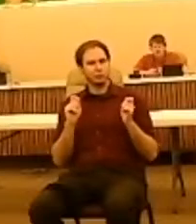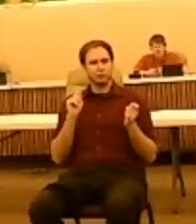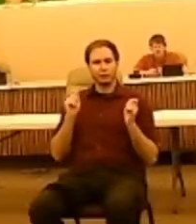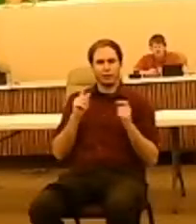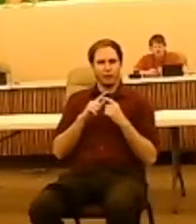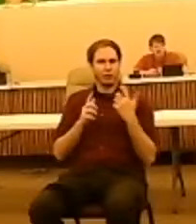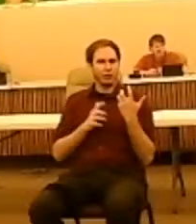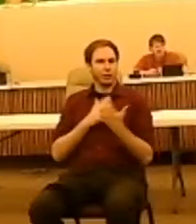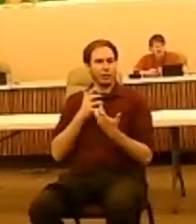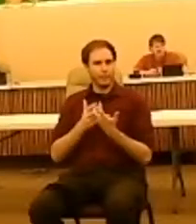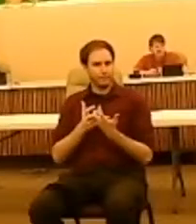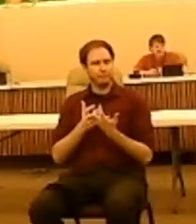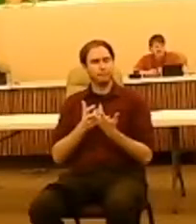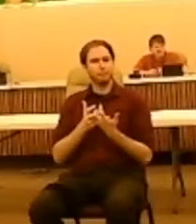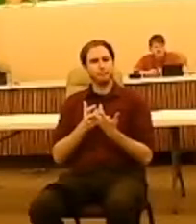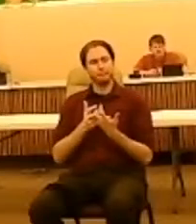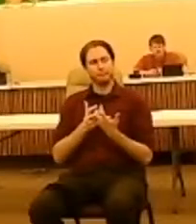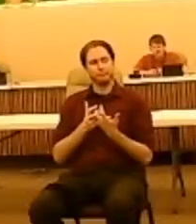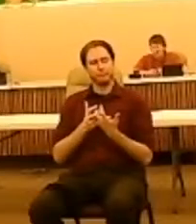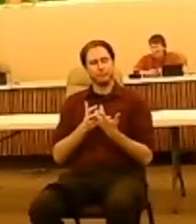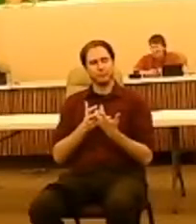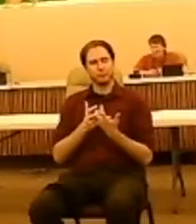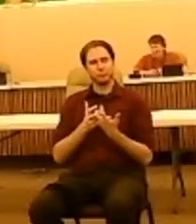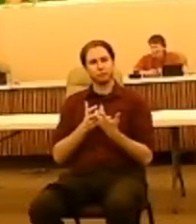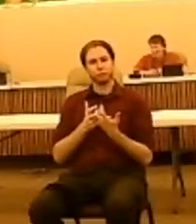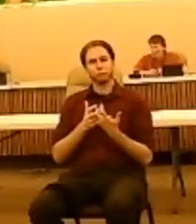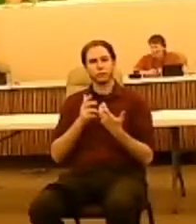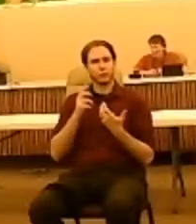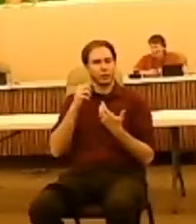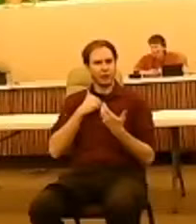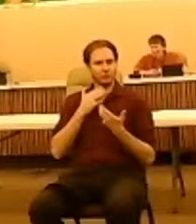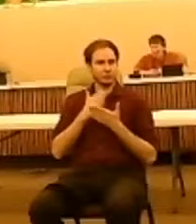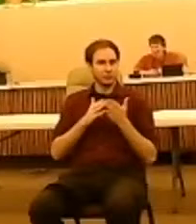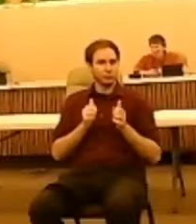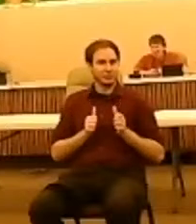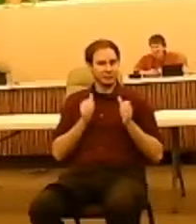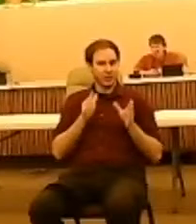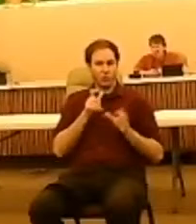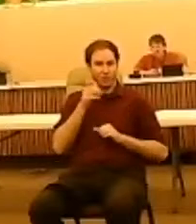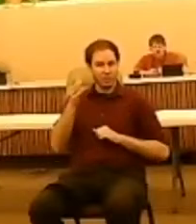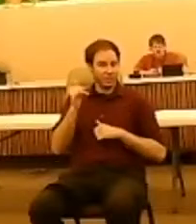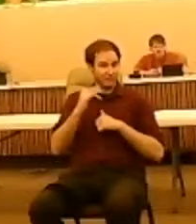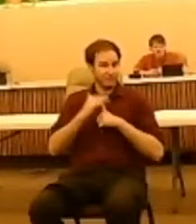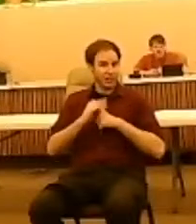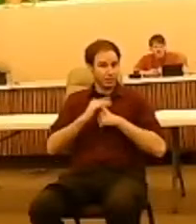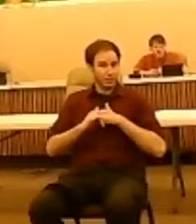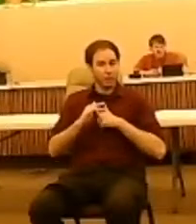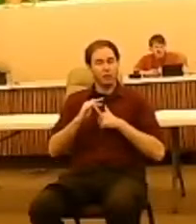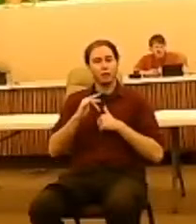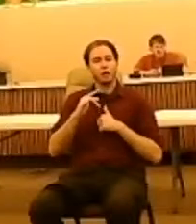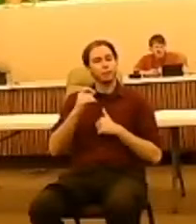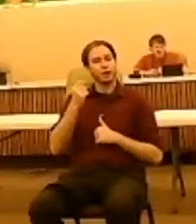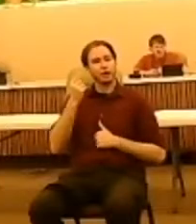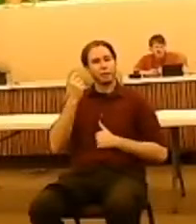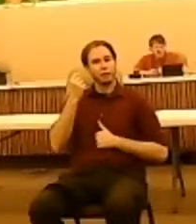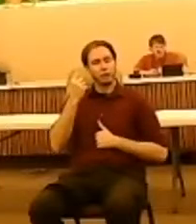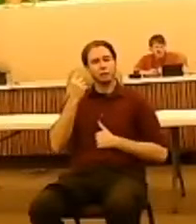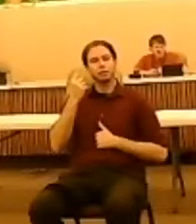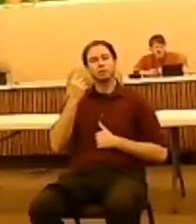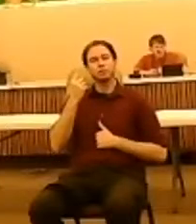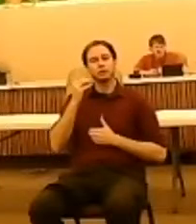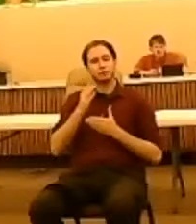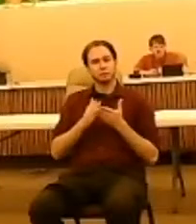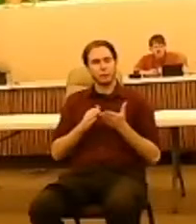tenants are out there and potentially available. But by essentially, with some